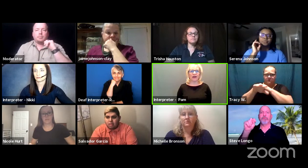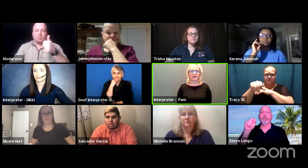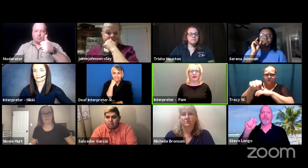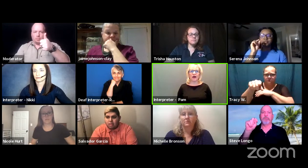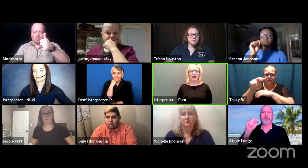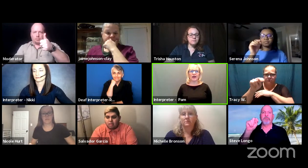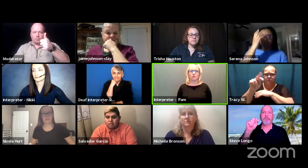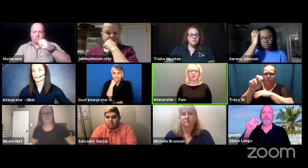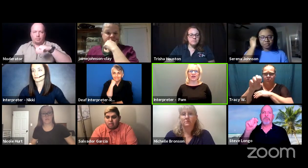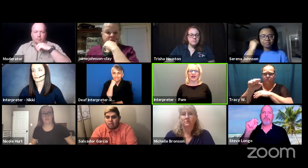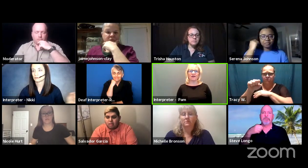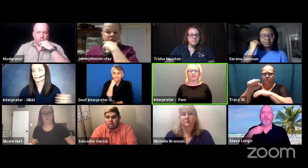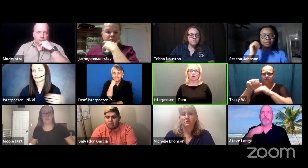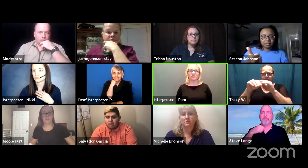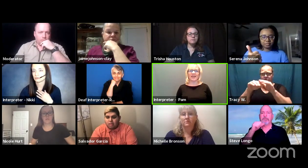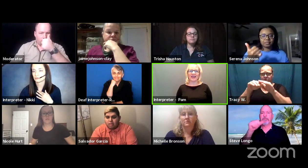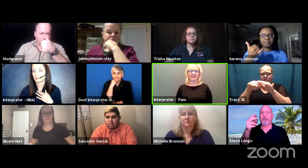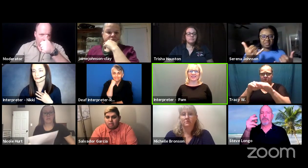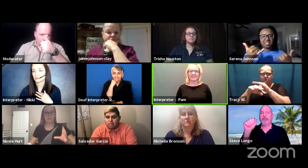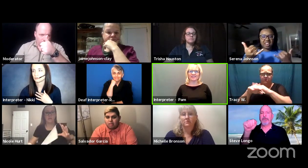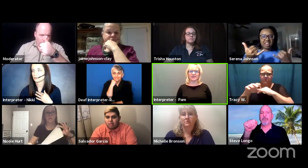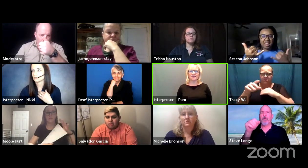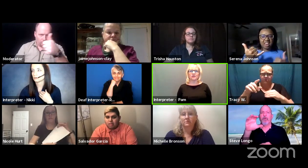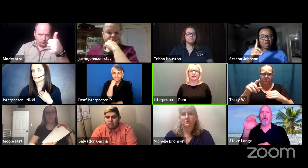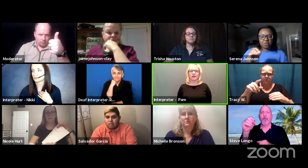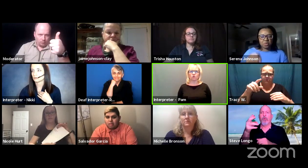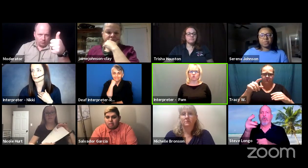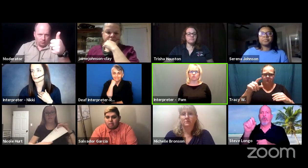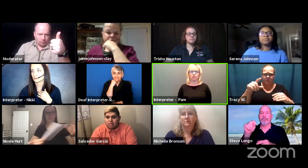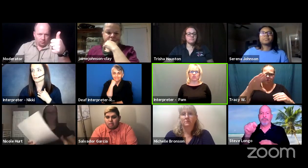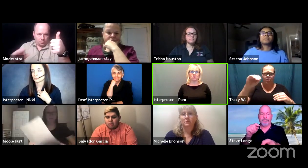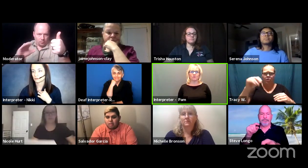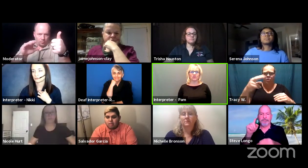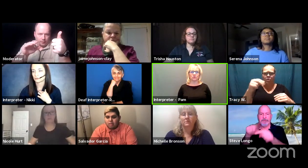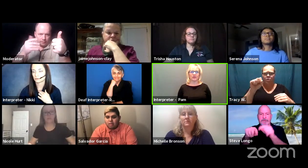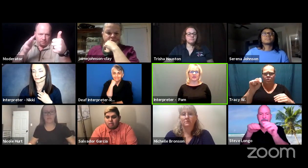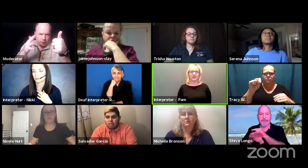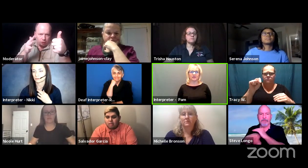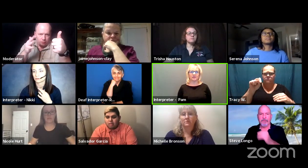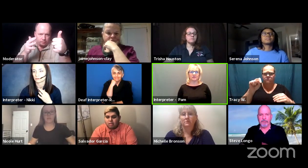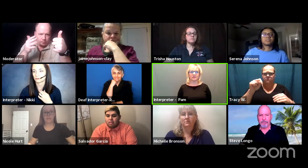And I do not have host access in order to share my screen.